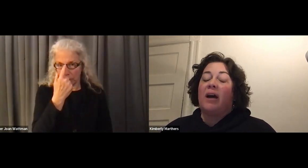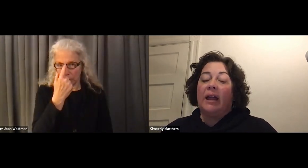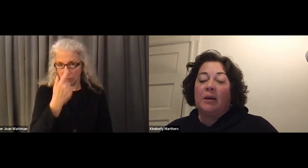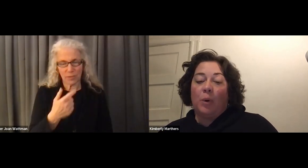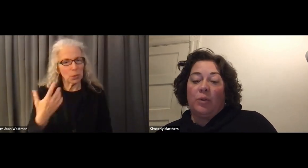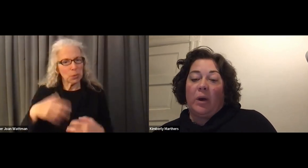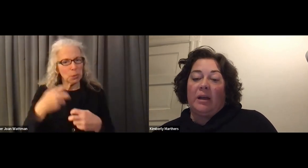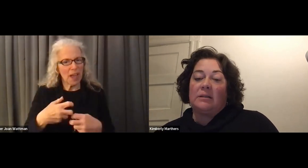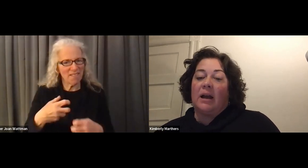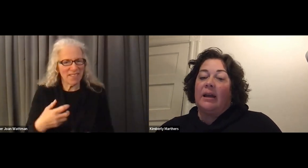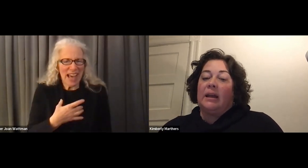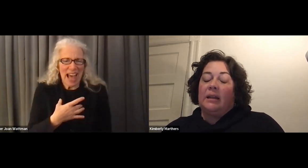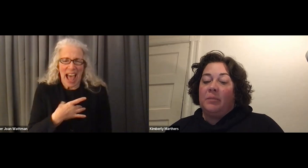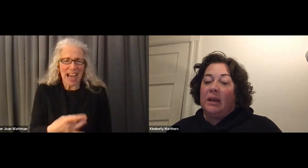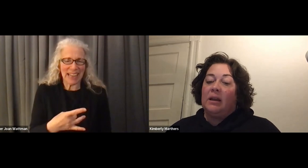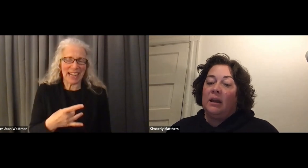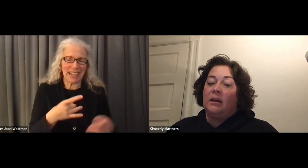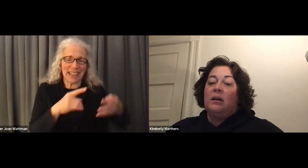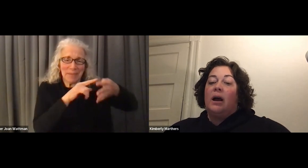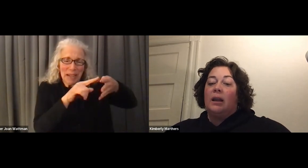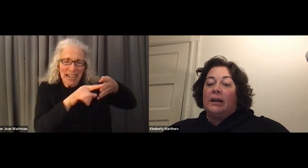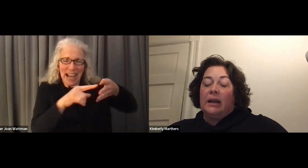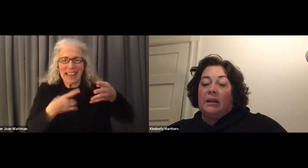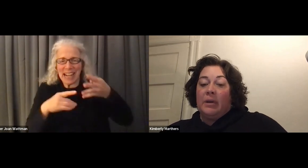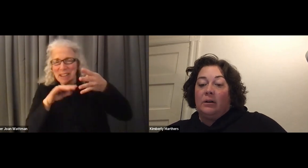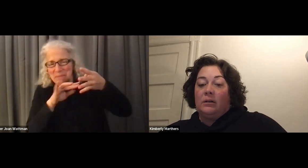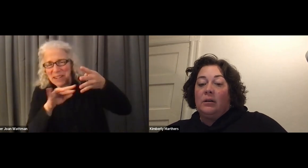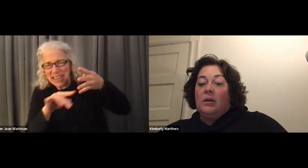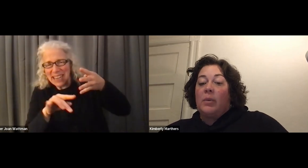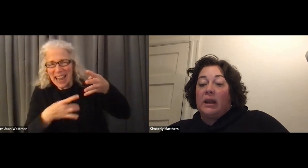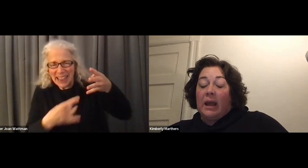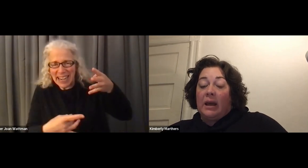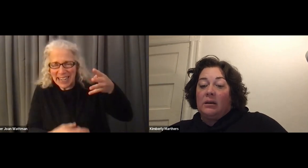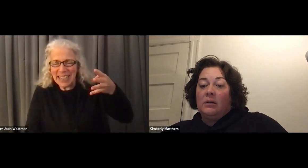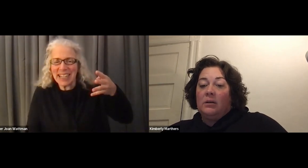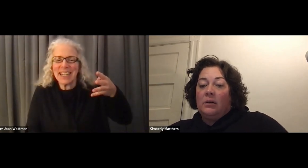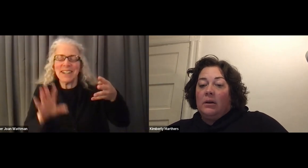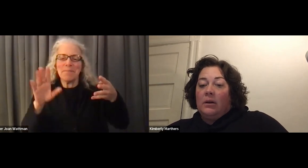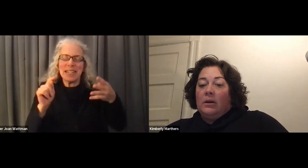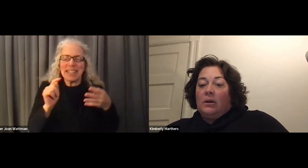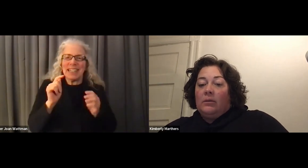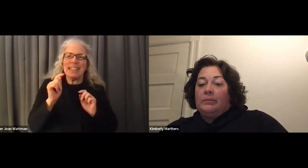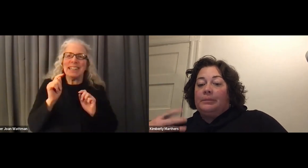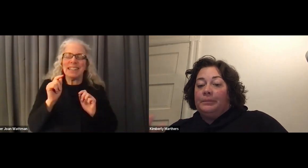It's tough. I like it both ways. I like it in the beginning. I like it in the middle. But again,